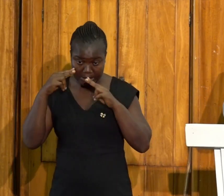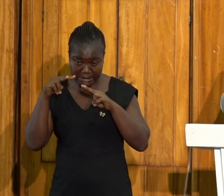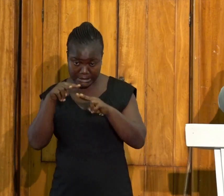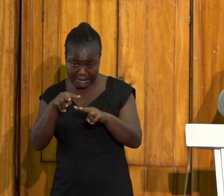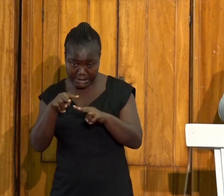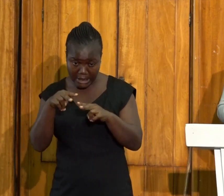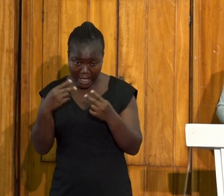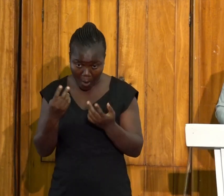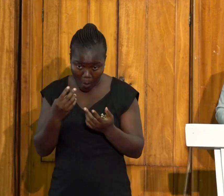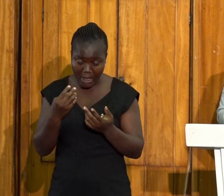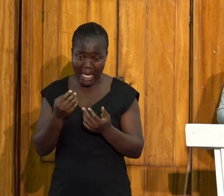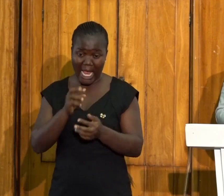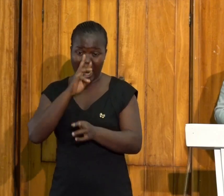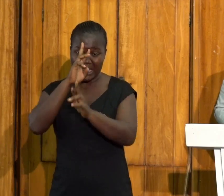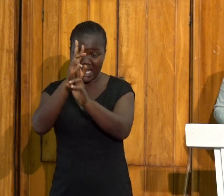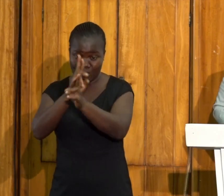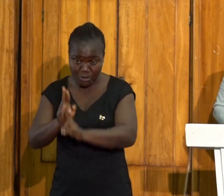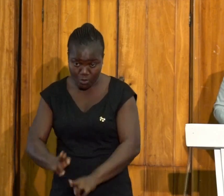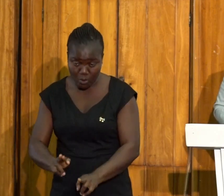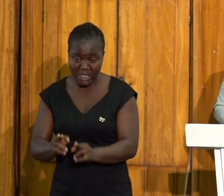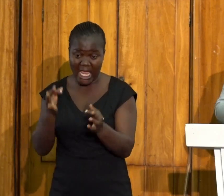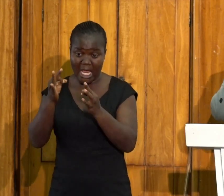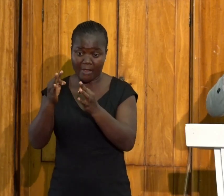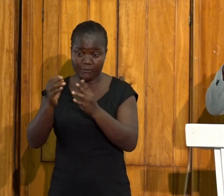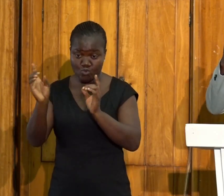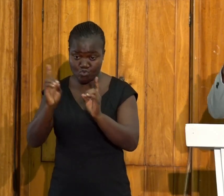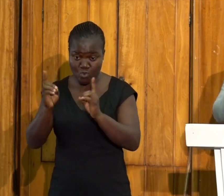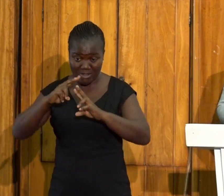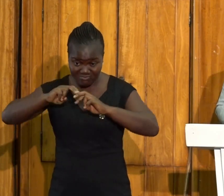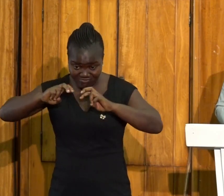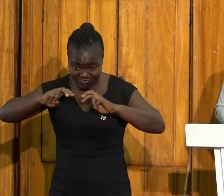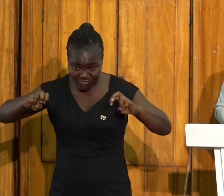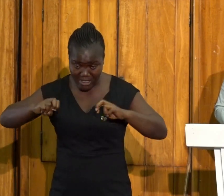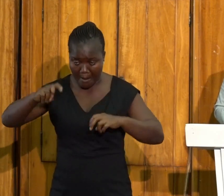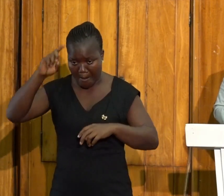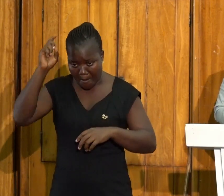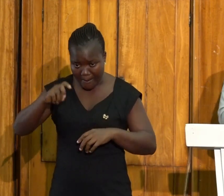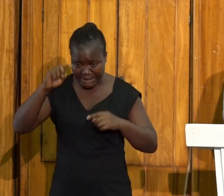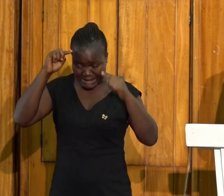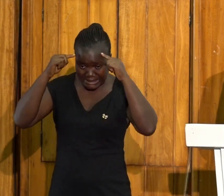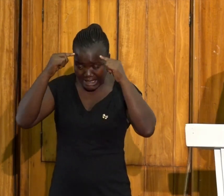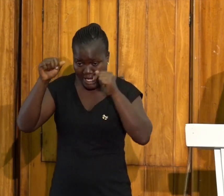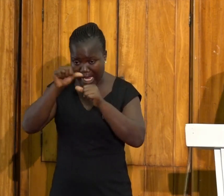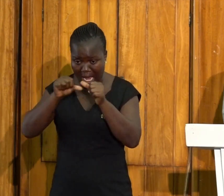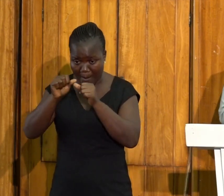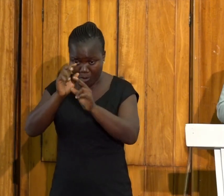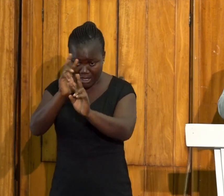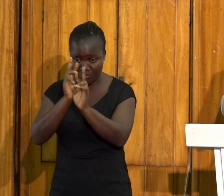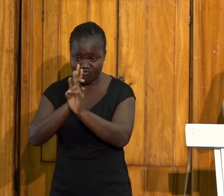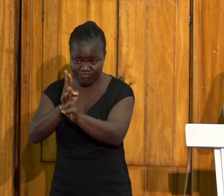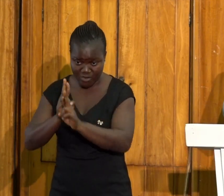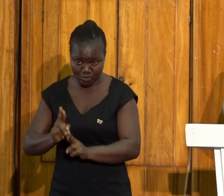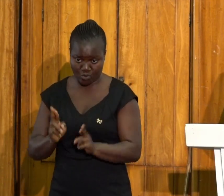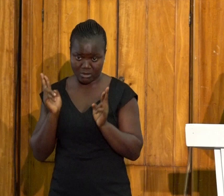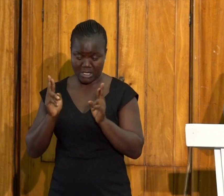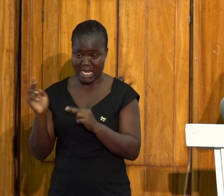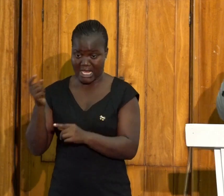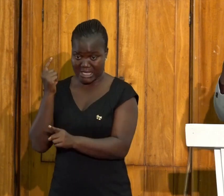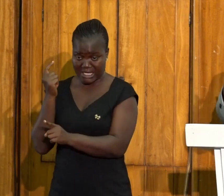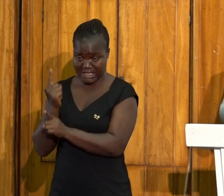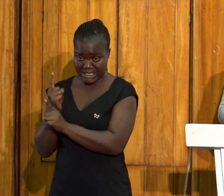outcomes that if you are doing research, you should at least consider defining your outcomes. So this is just a summary